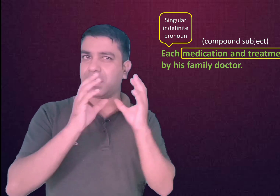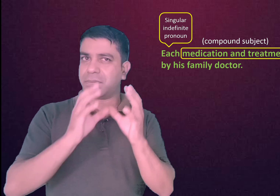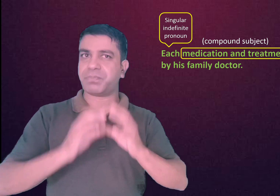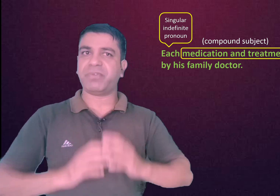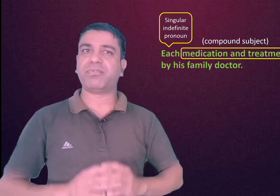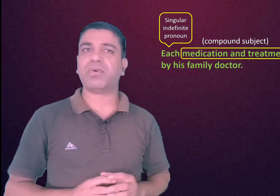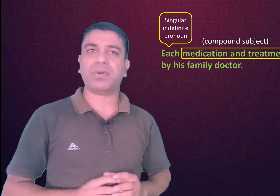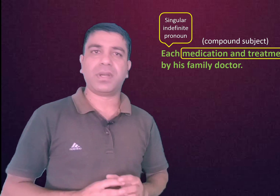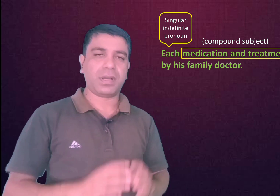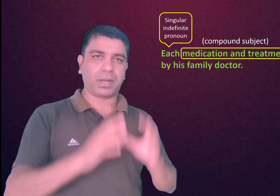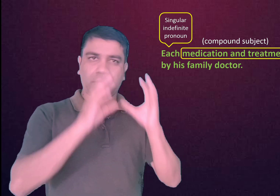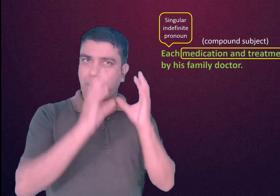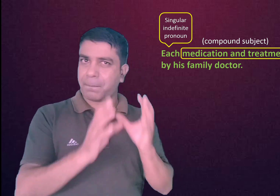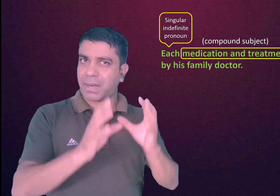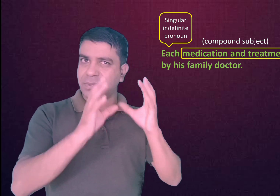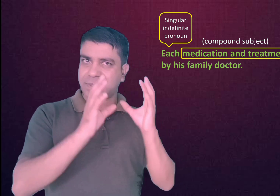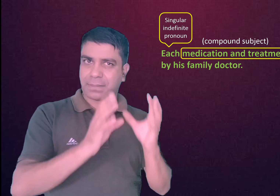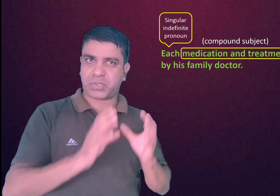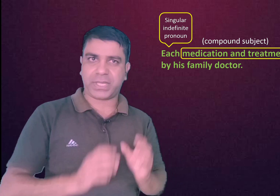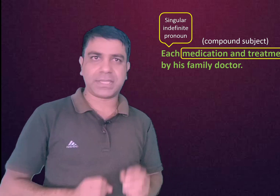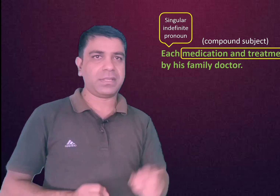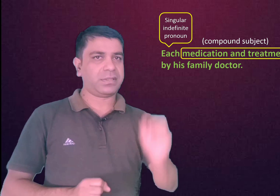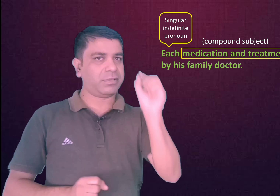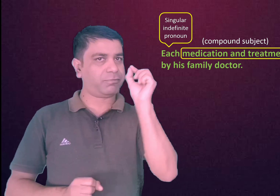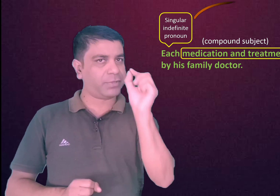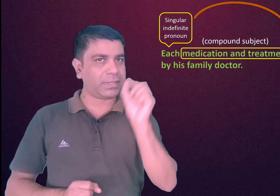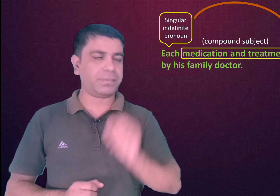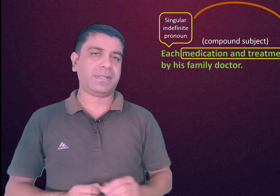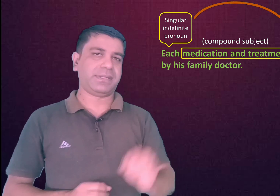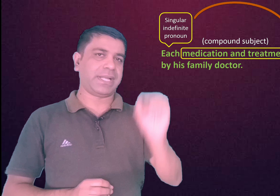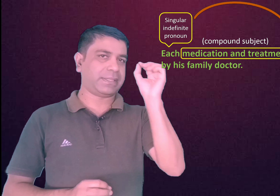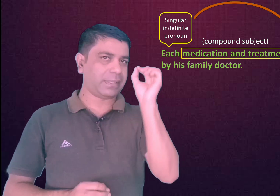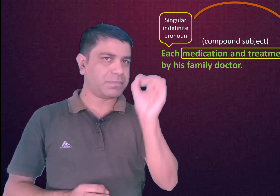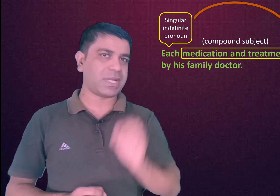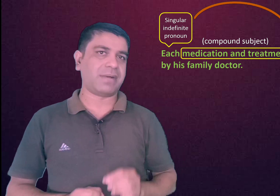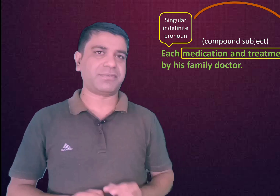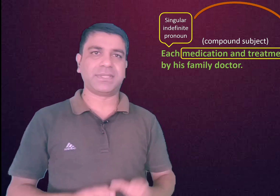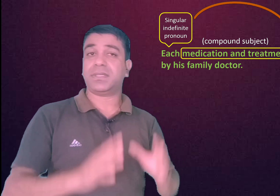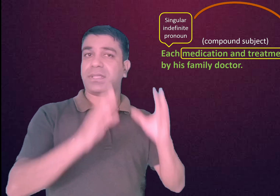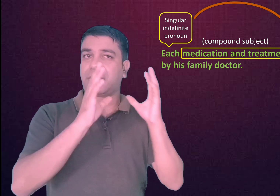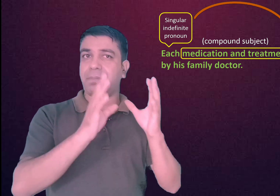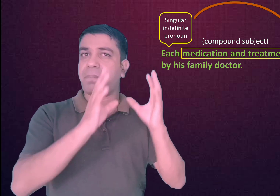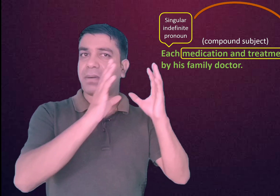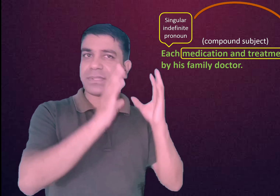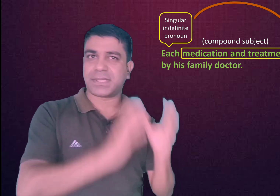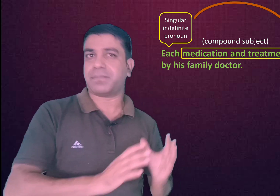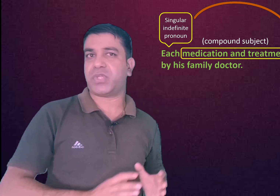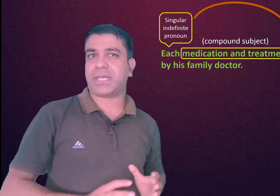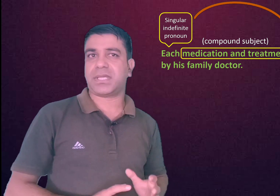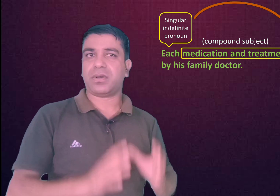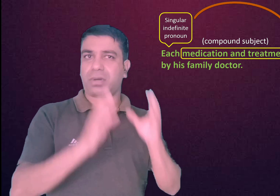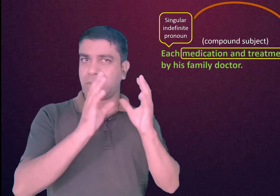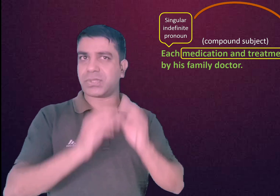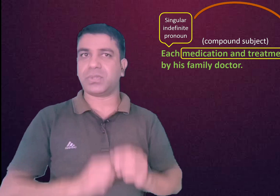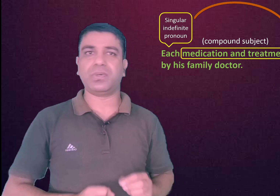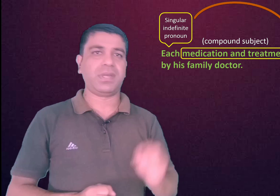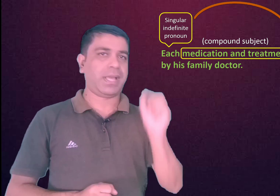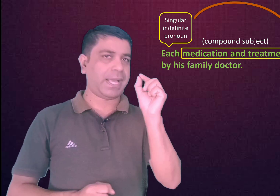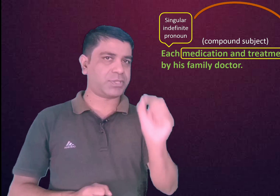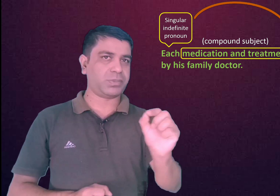comes before a compound subject, the verb that comes after the compound subject also has to